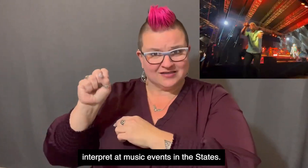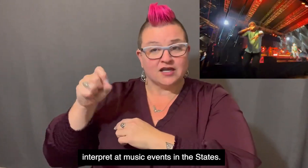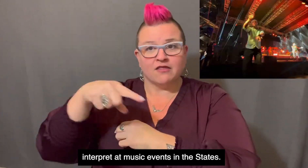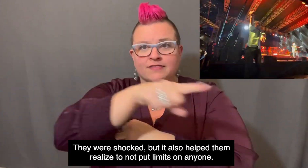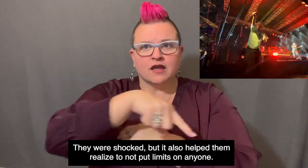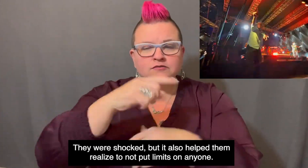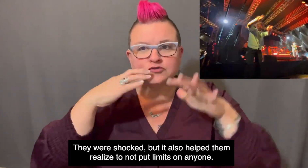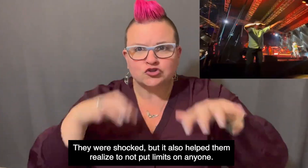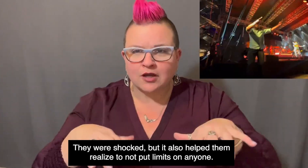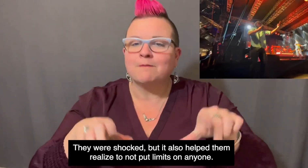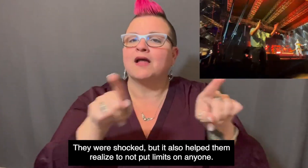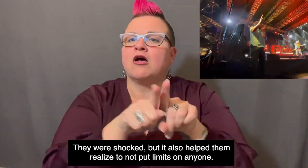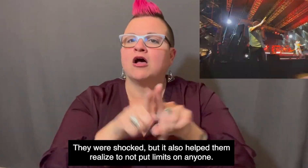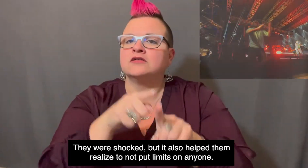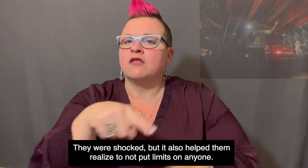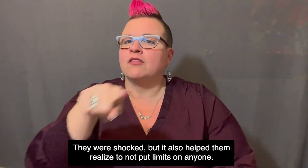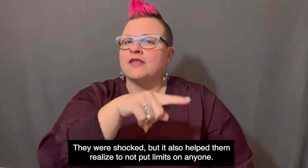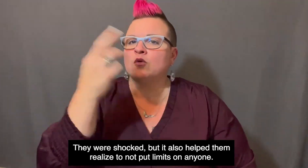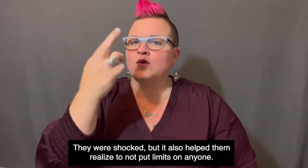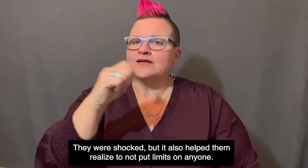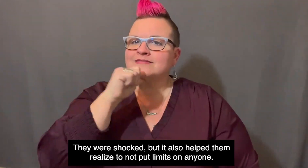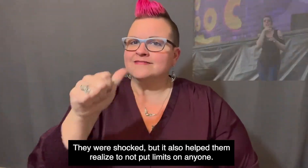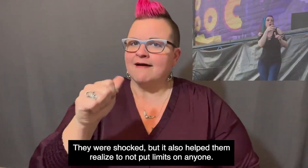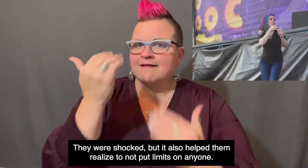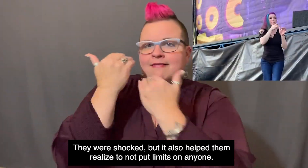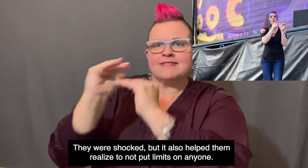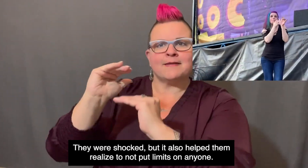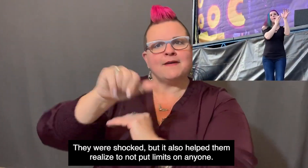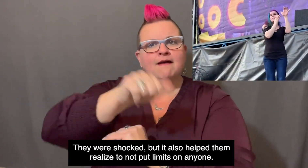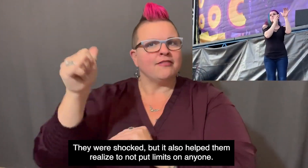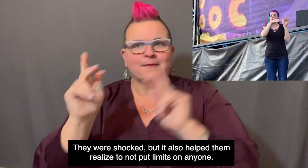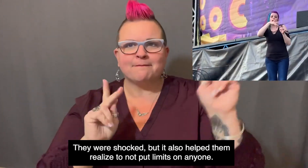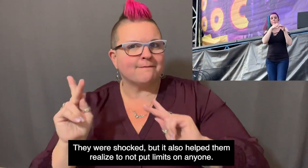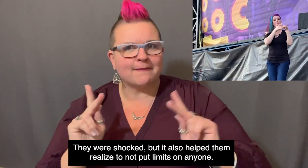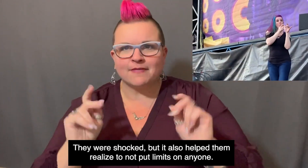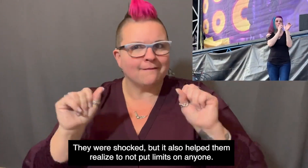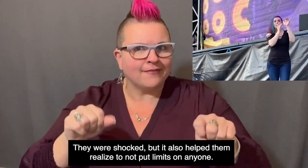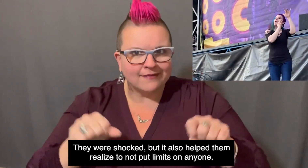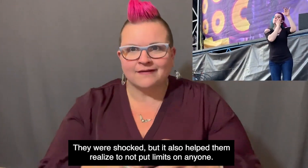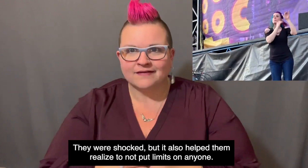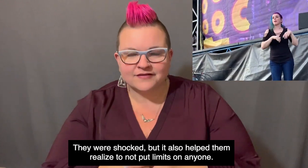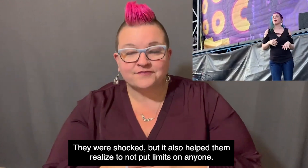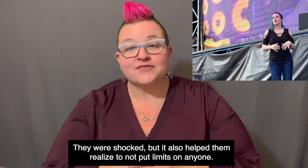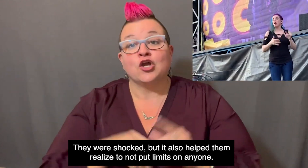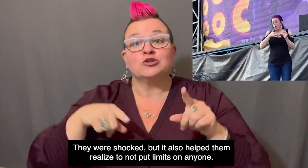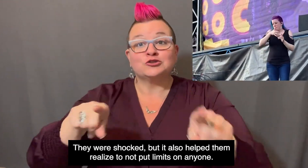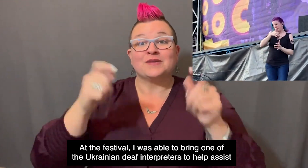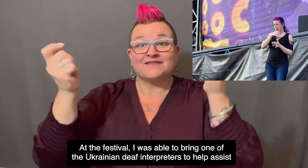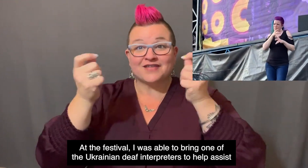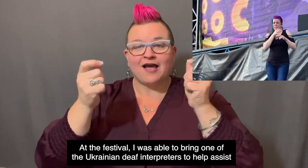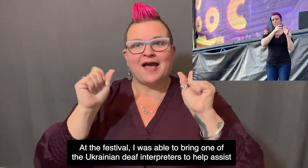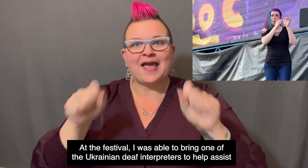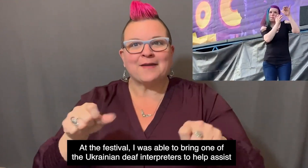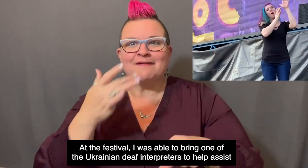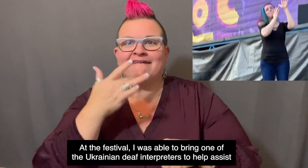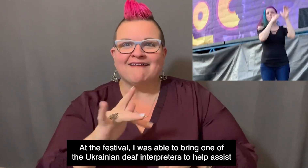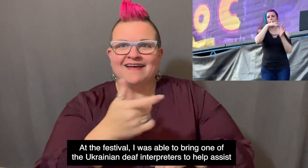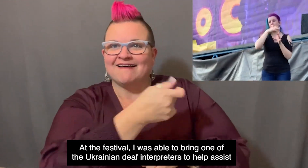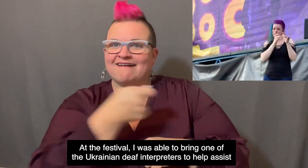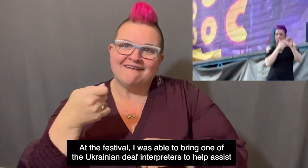They were shocked, but it also helped them realize to not put limits on anyone. At the festival, I was able to bring